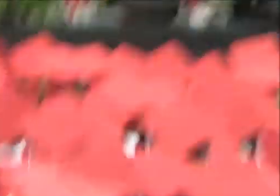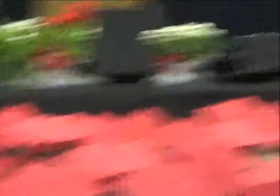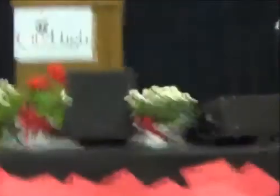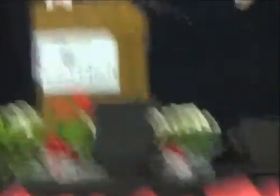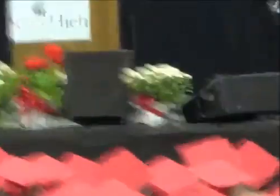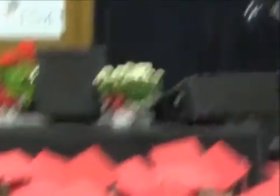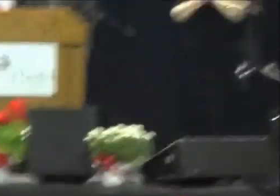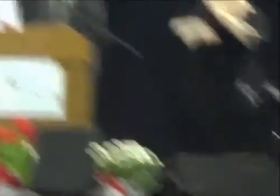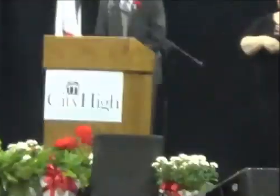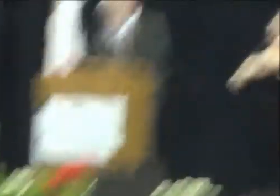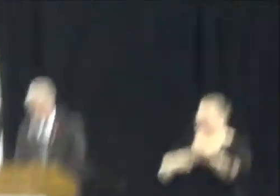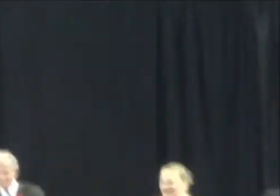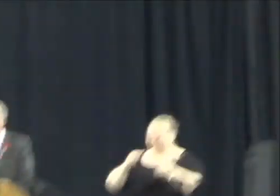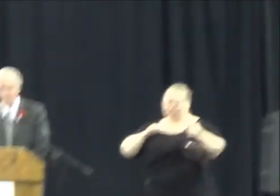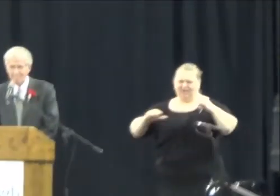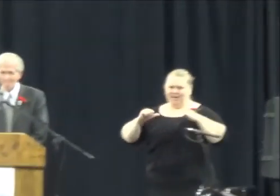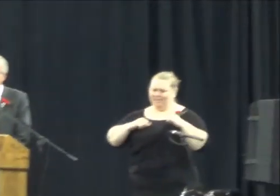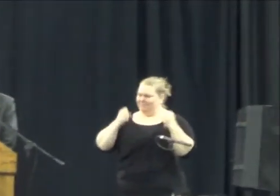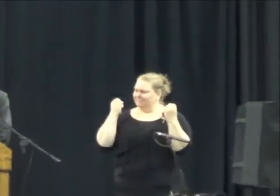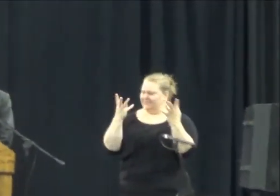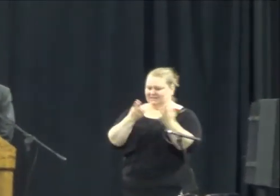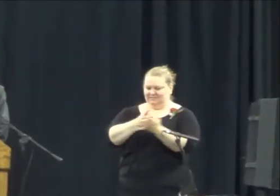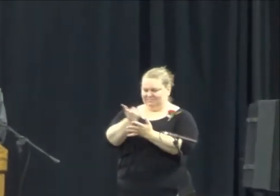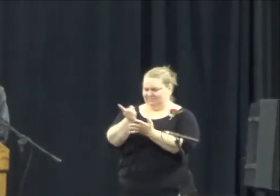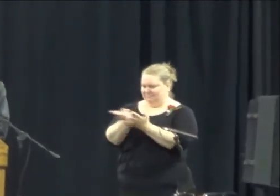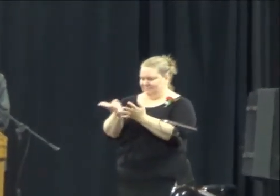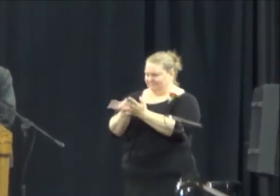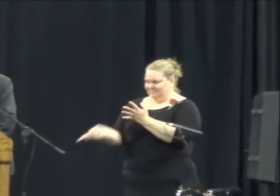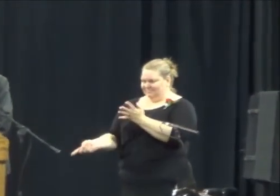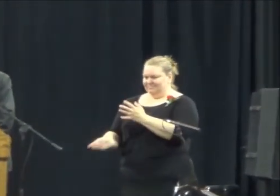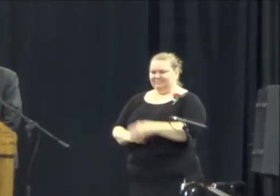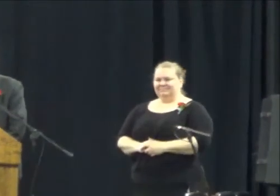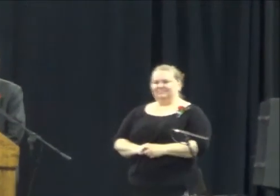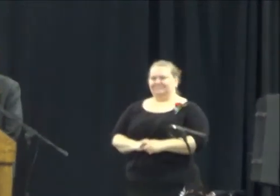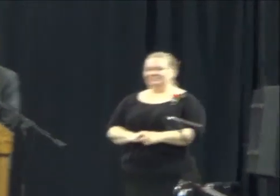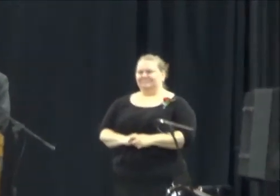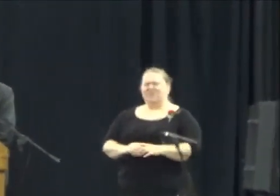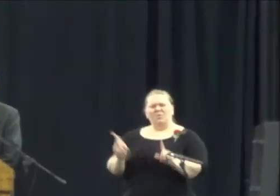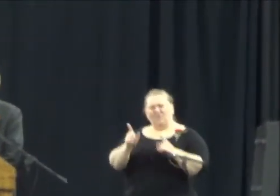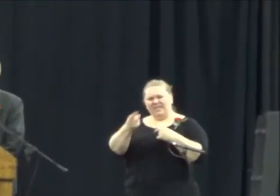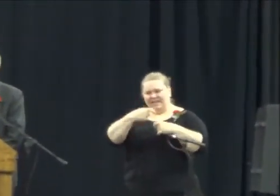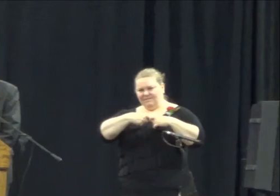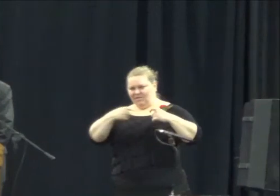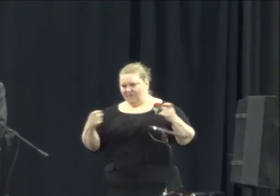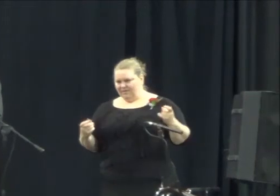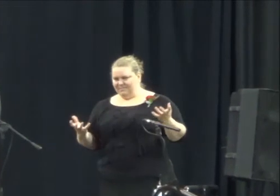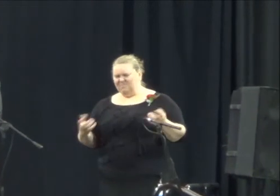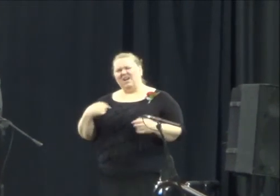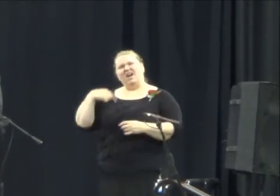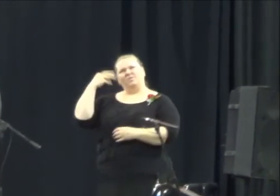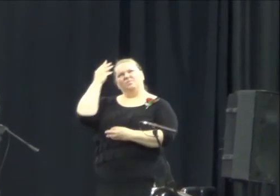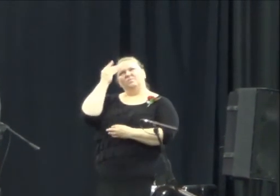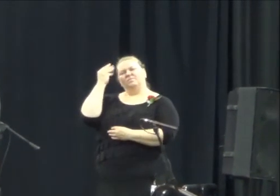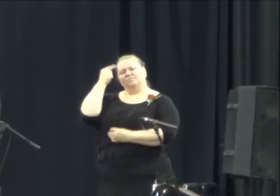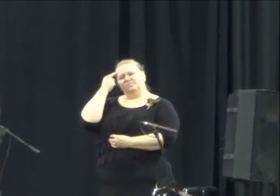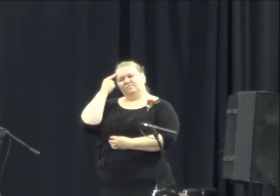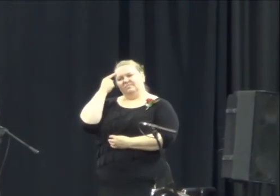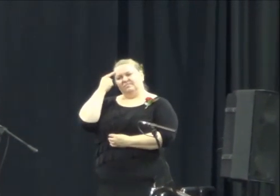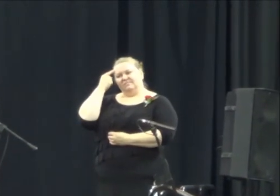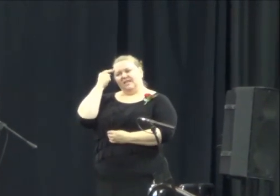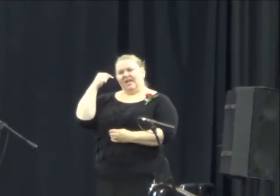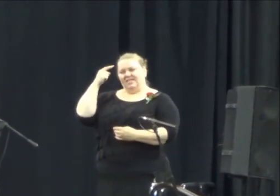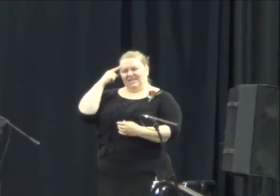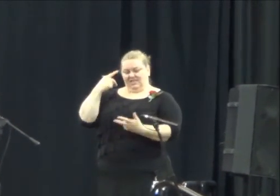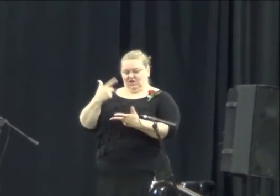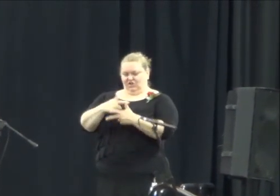athletics, and drama. What goes into this? Well, I gave some thought to that, and I think there